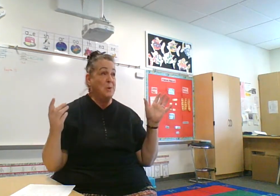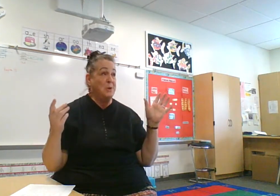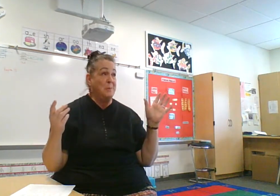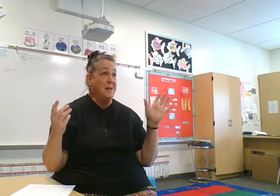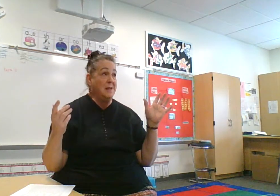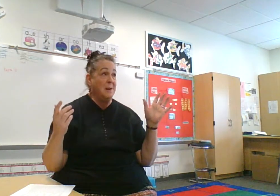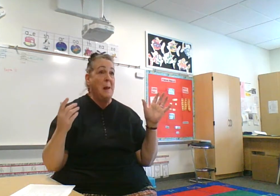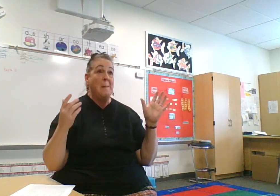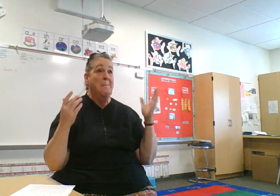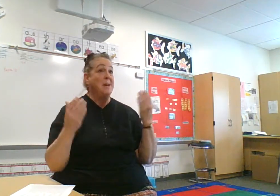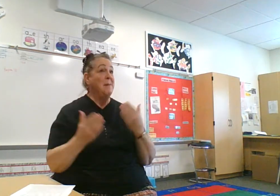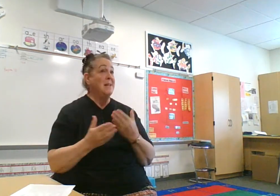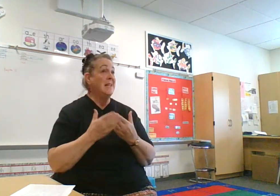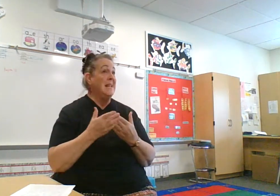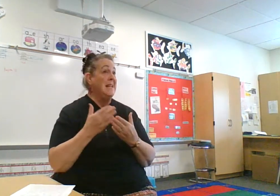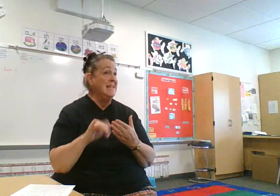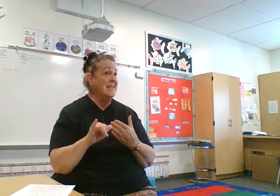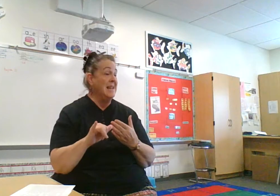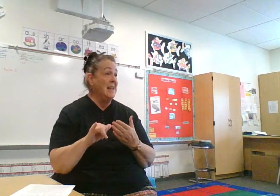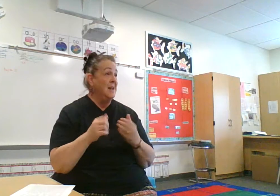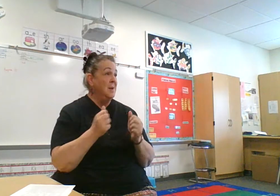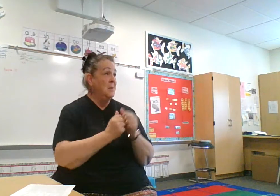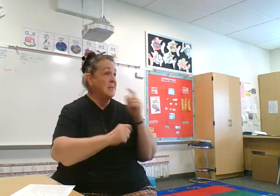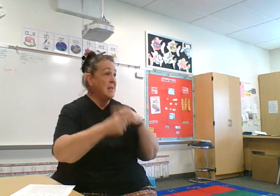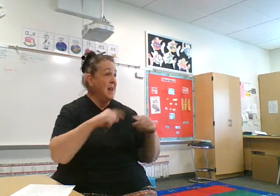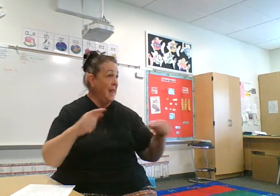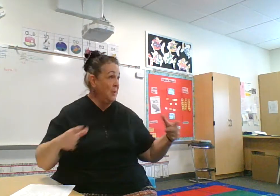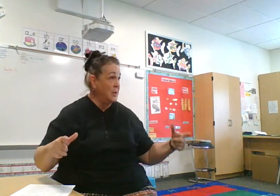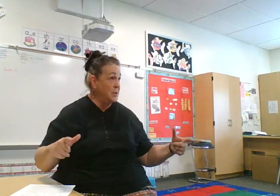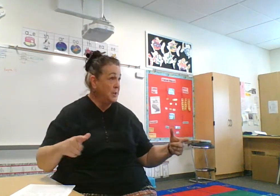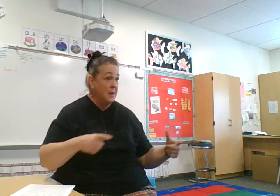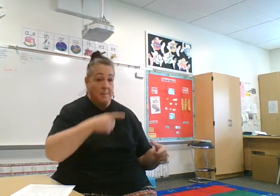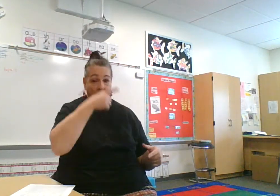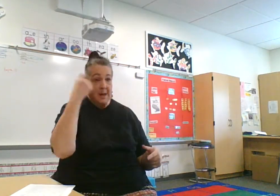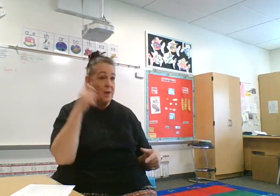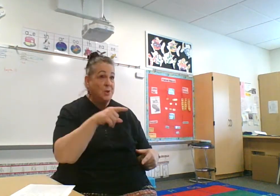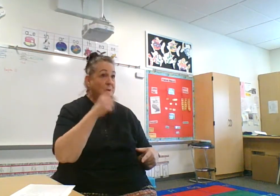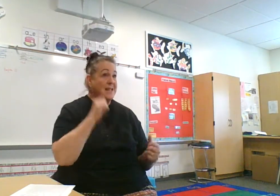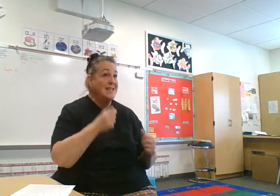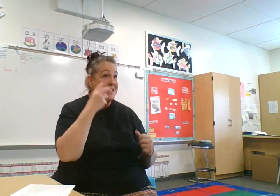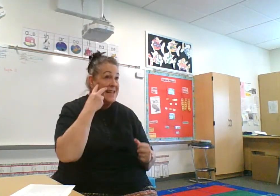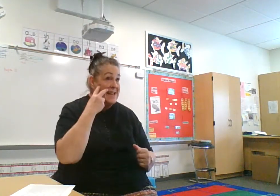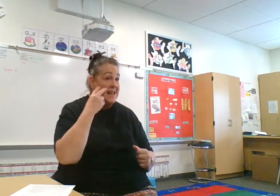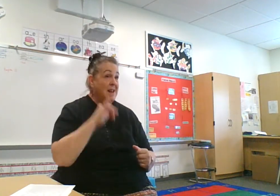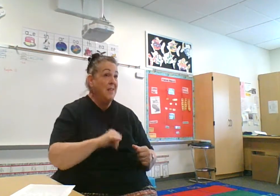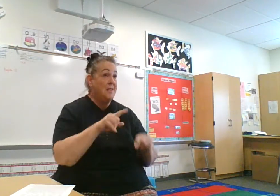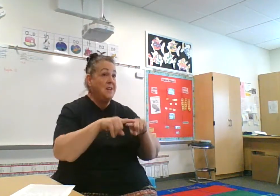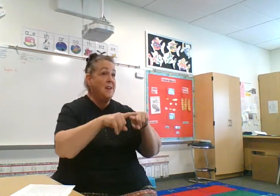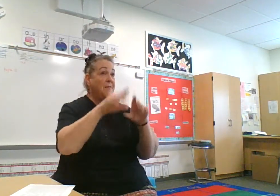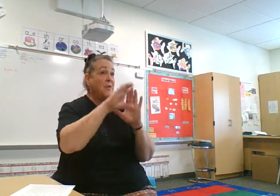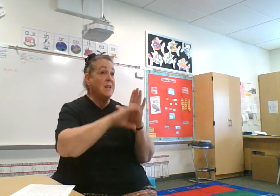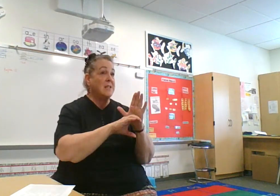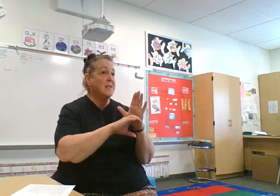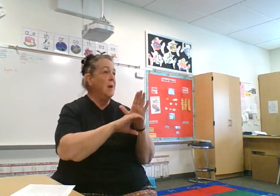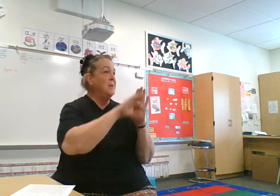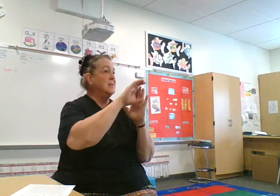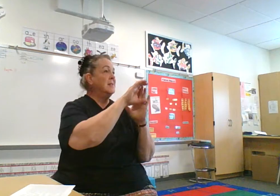you mean. But it makes it easy with sign language because you can see the difference. Oh, this is